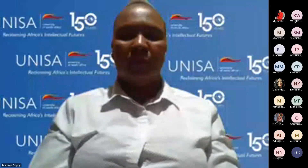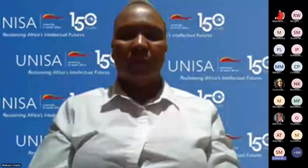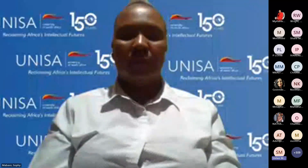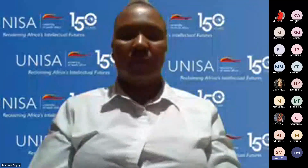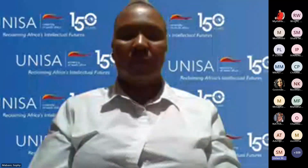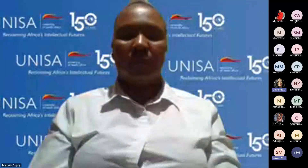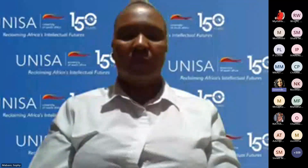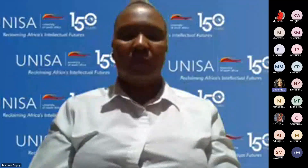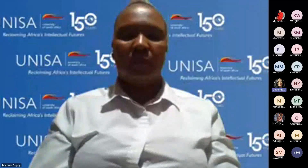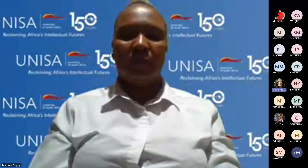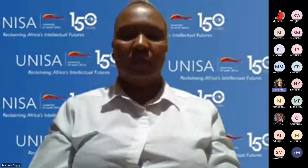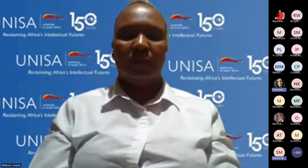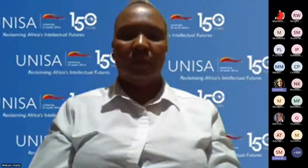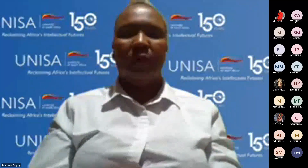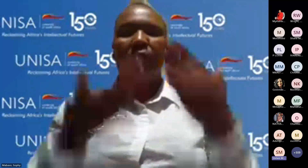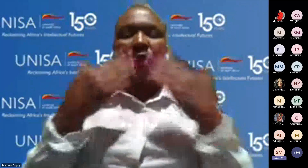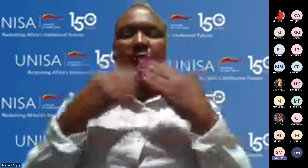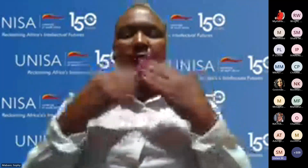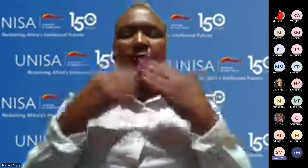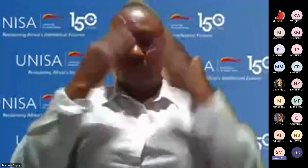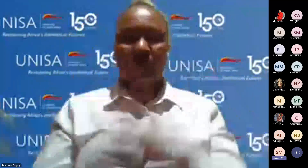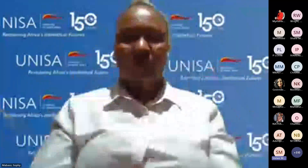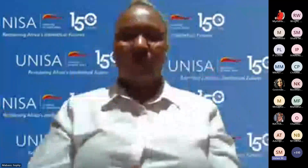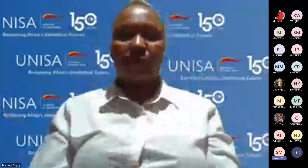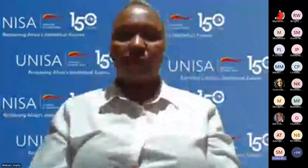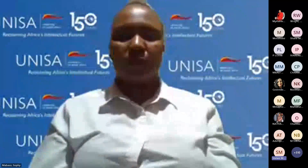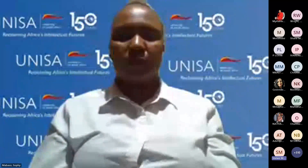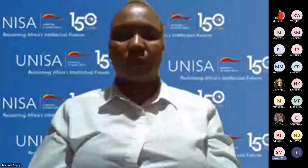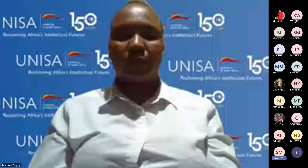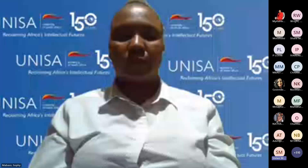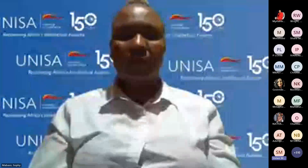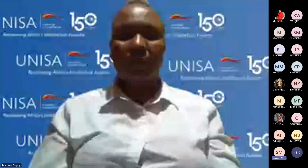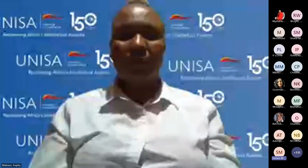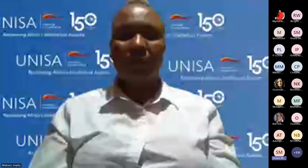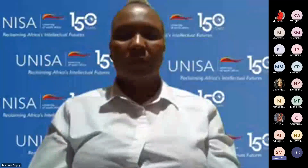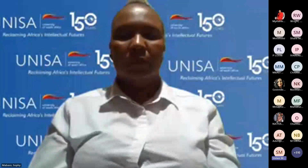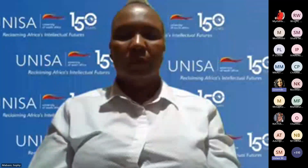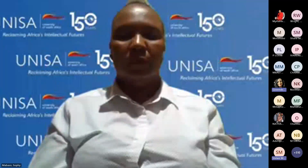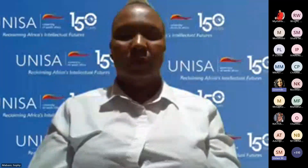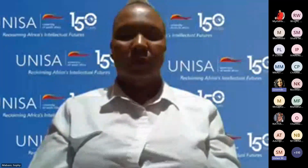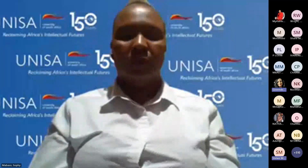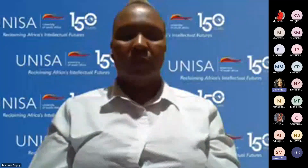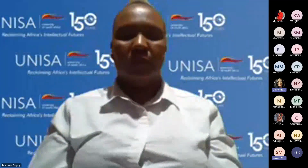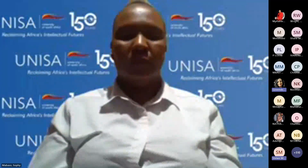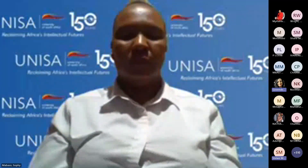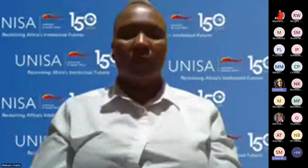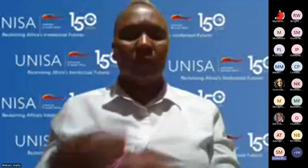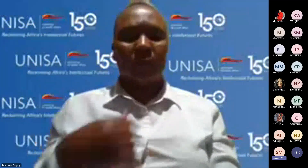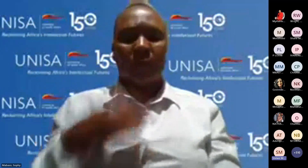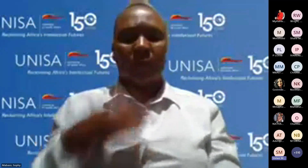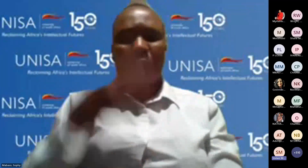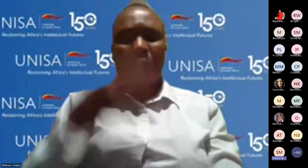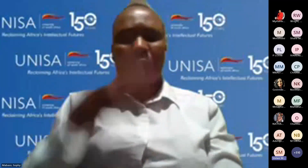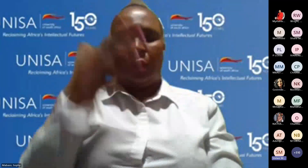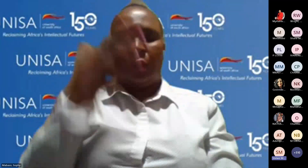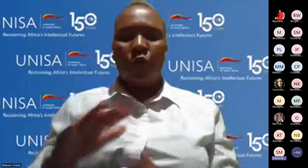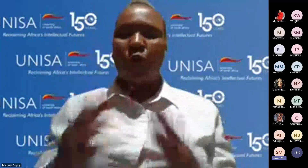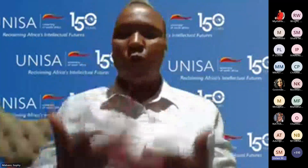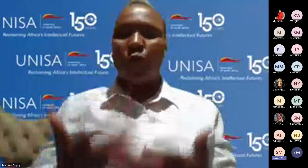Good evening, Doc. Good evening. Yeah, I don't know where to begin asking a question,